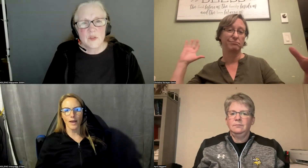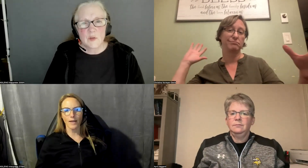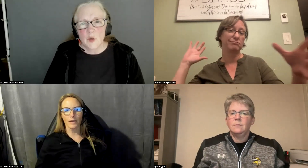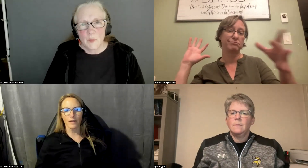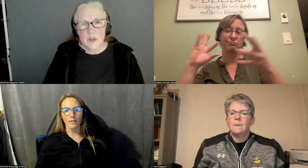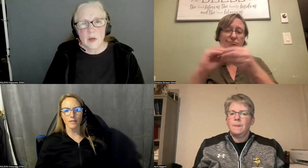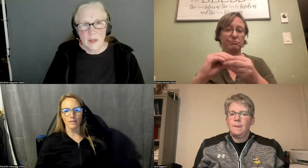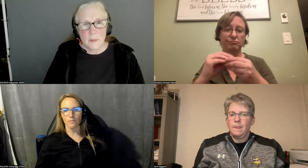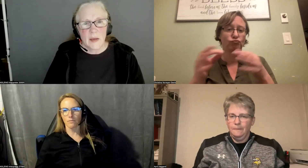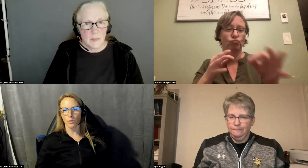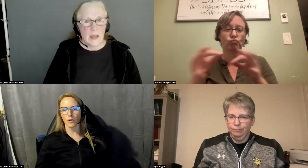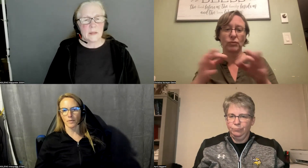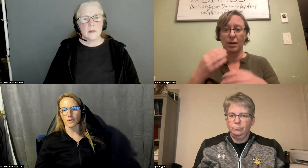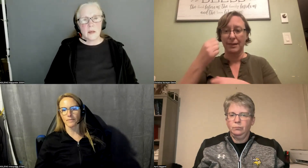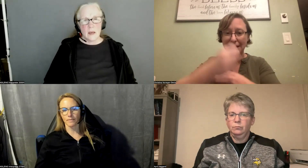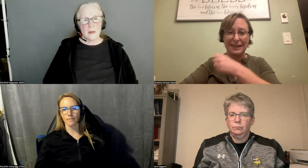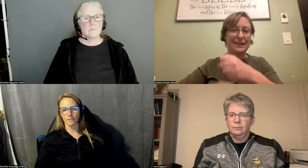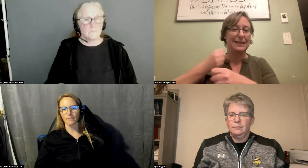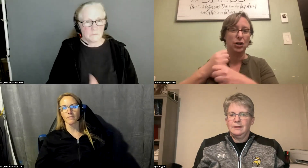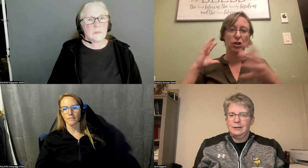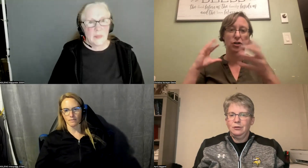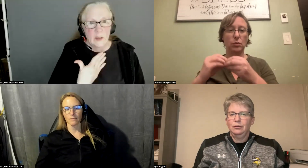I hope you had. So just talking about the bottom line.